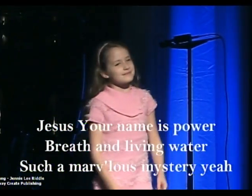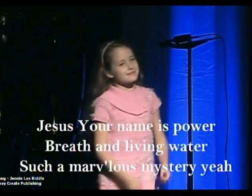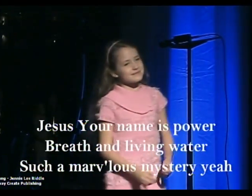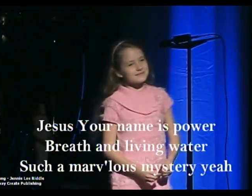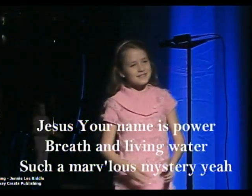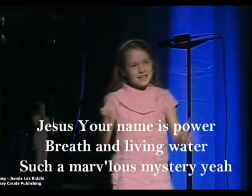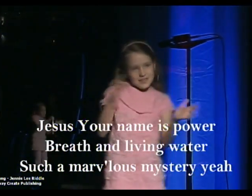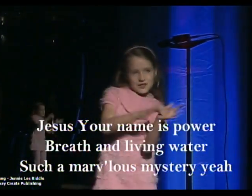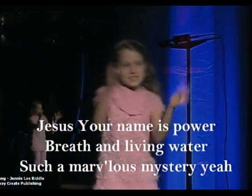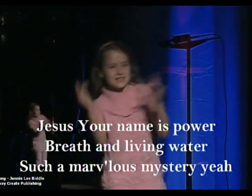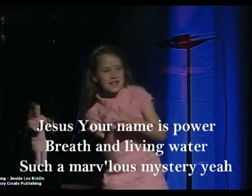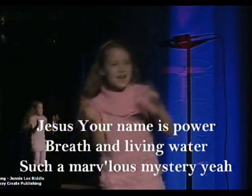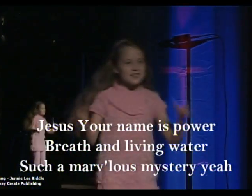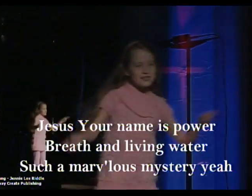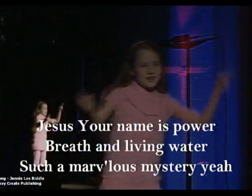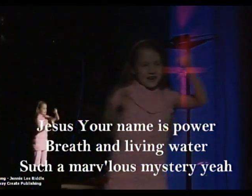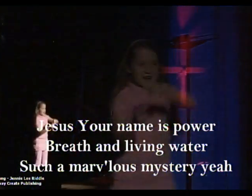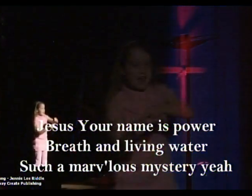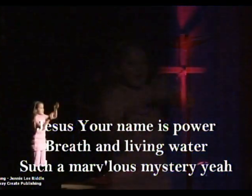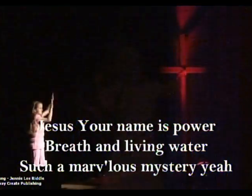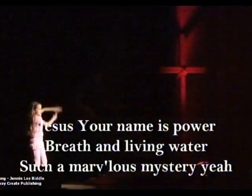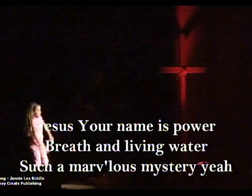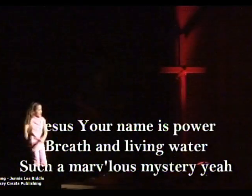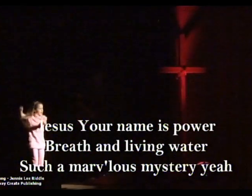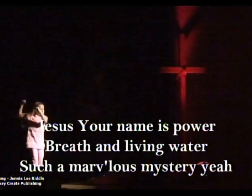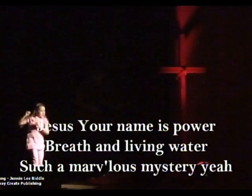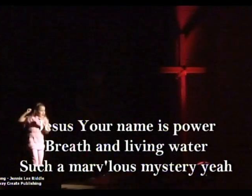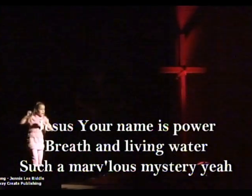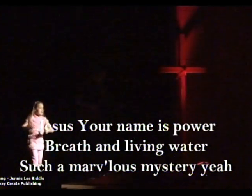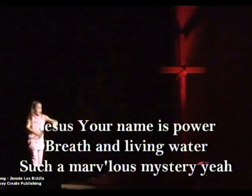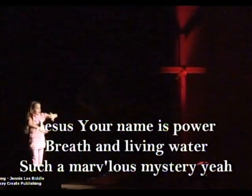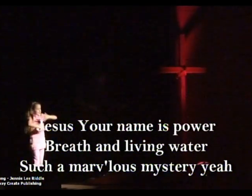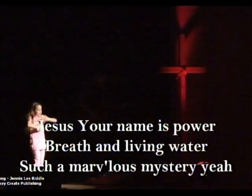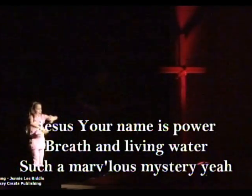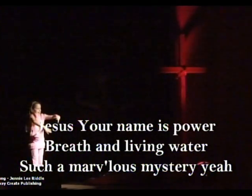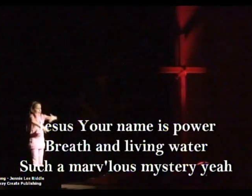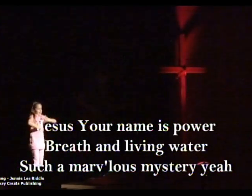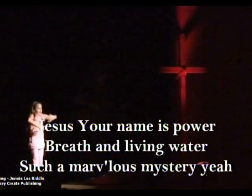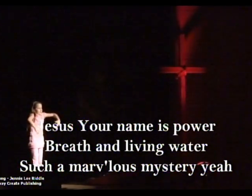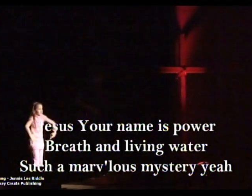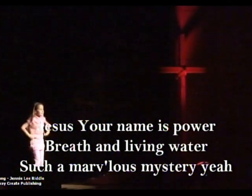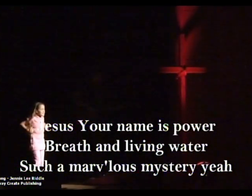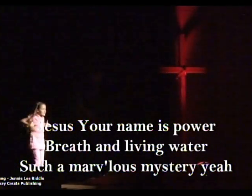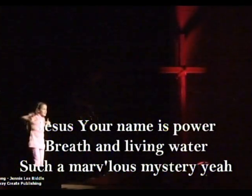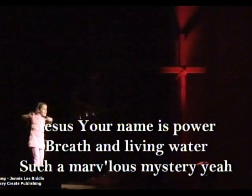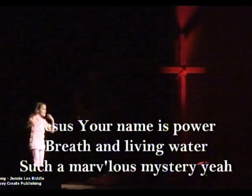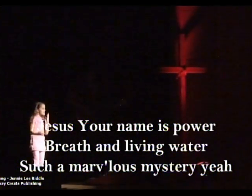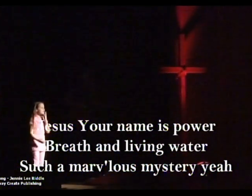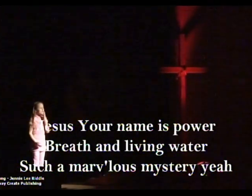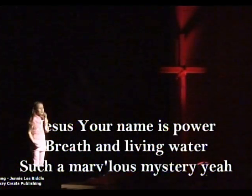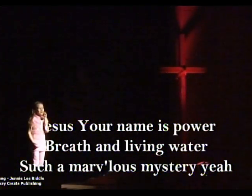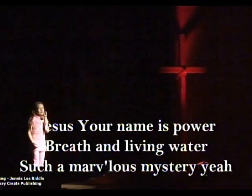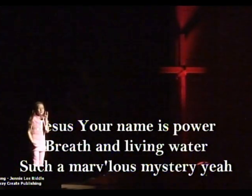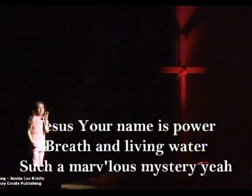Jesus, your name is power Grand and living water